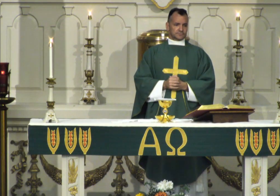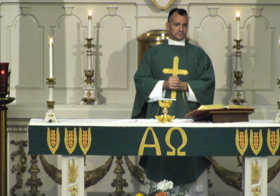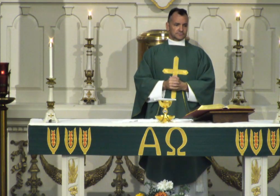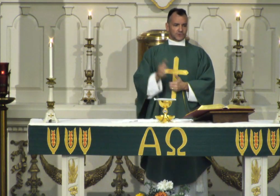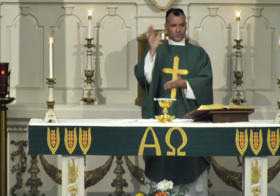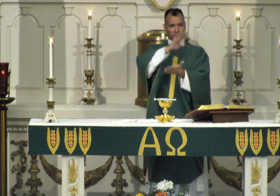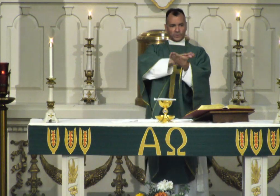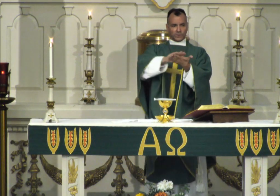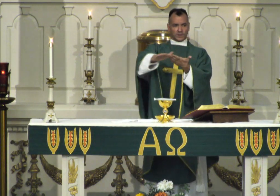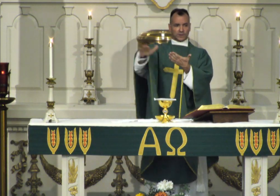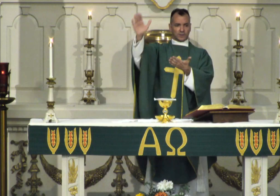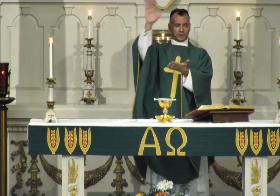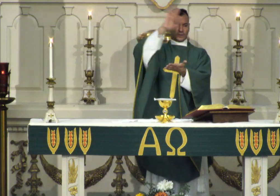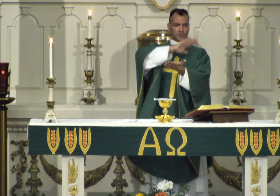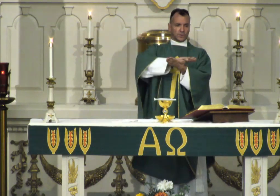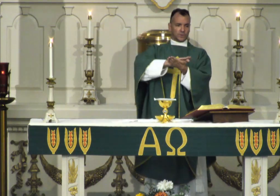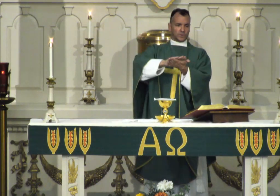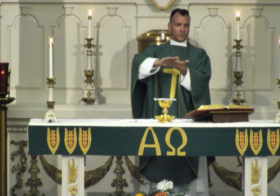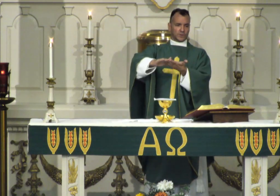Holy,